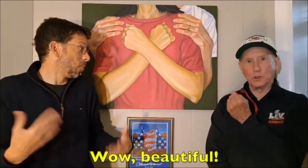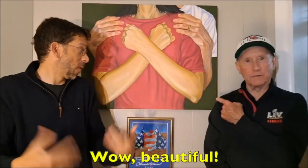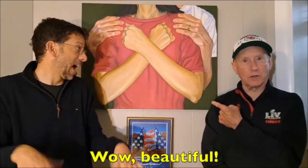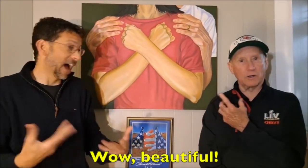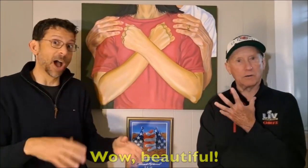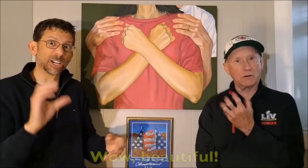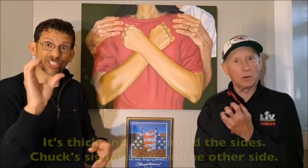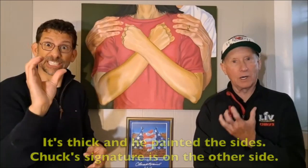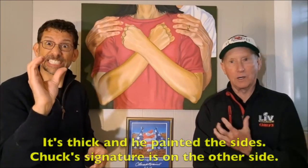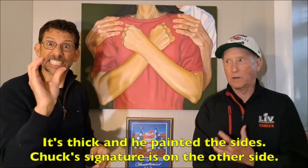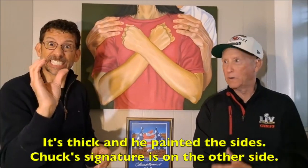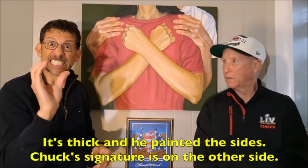Beautiful.